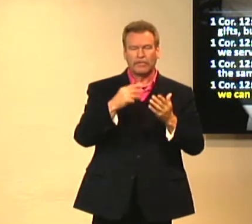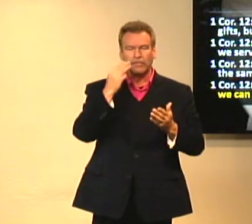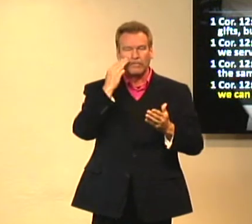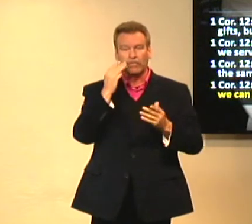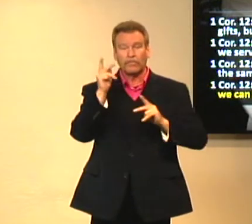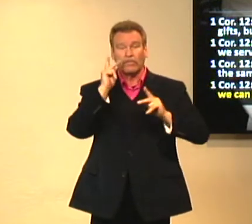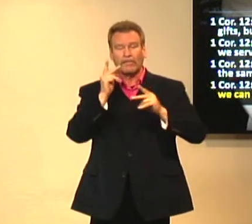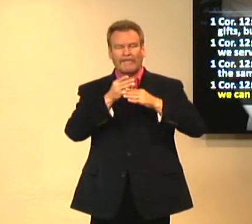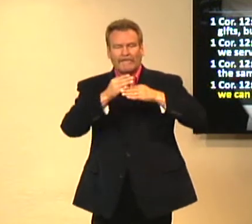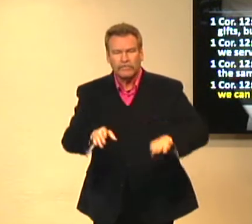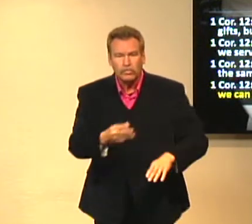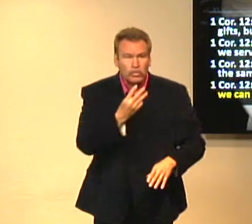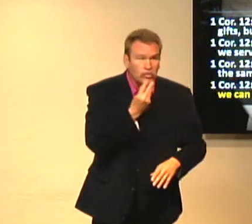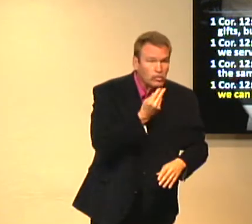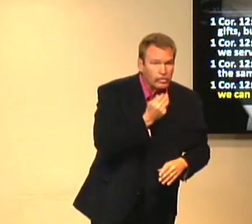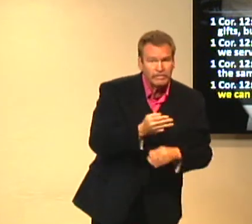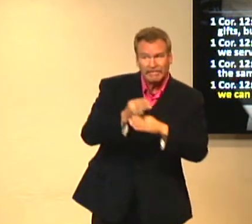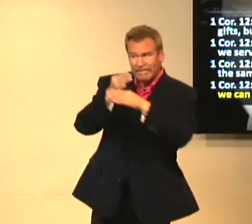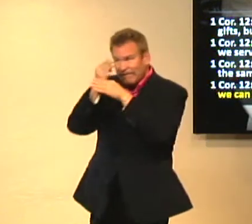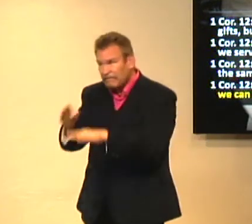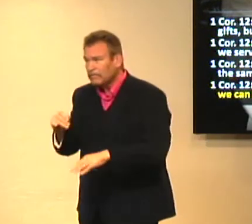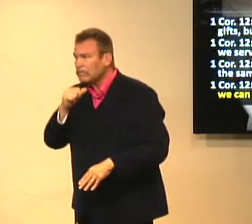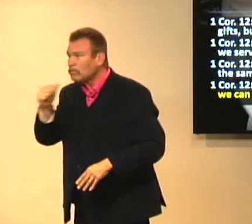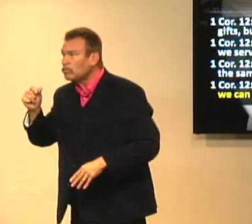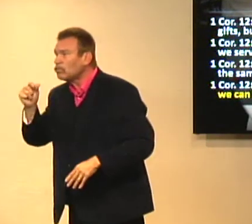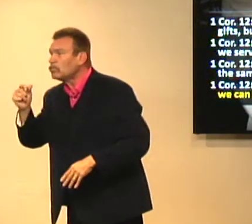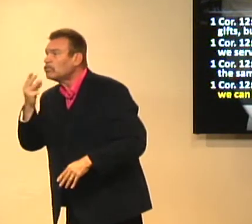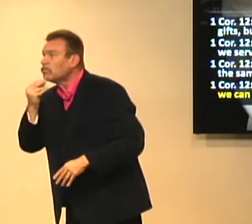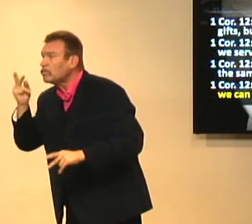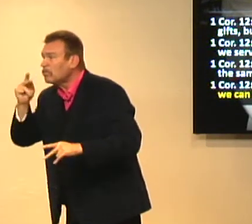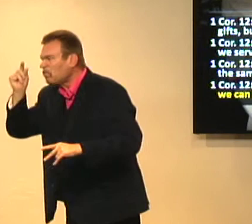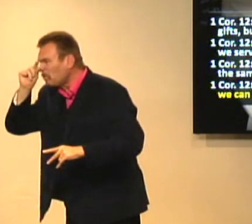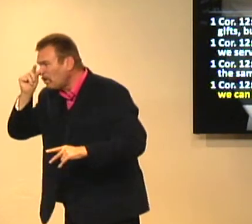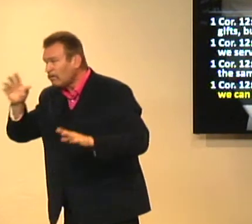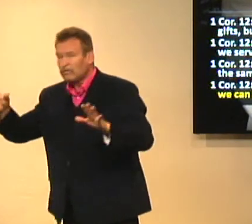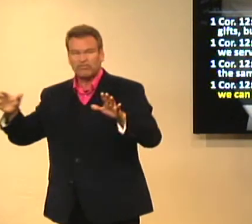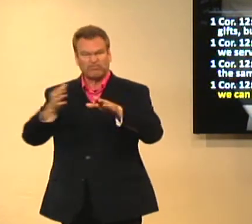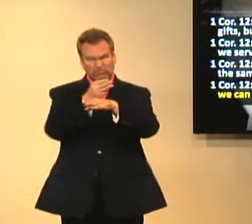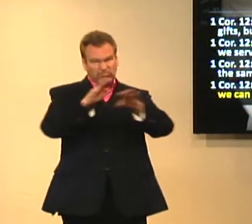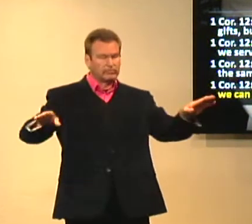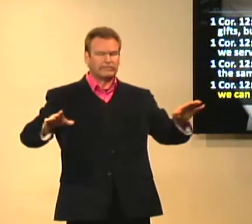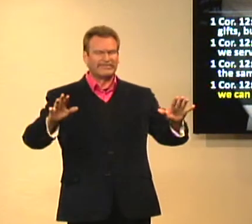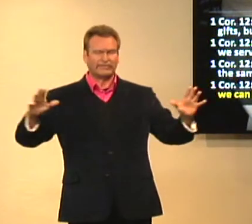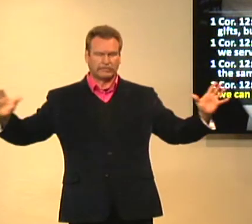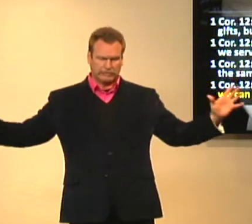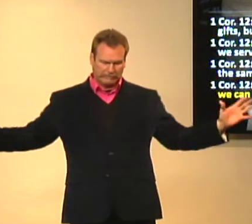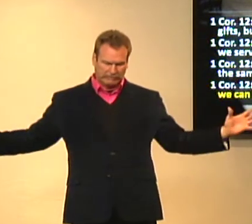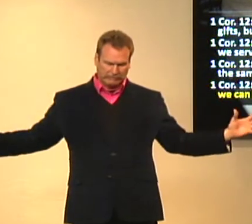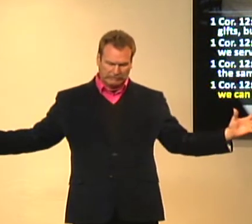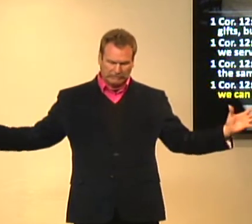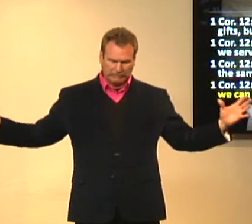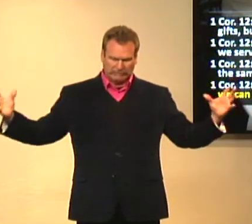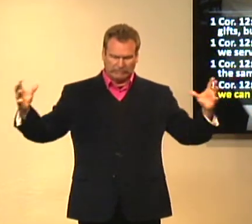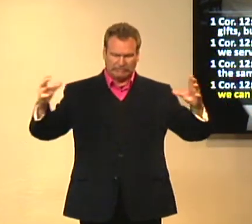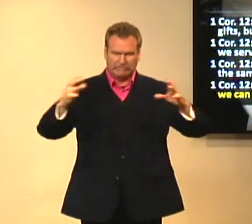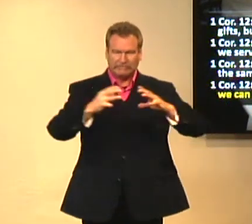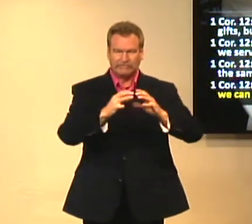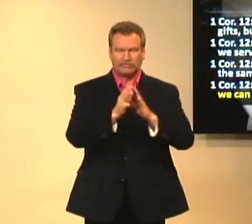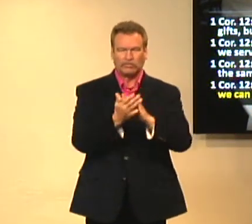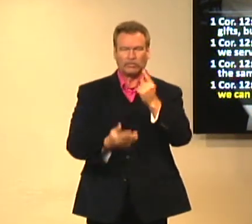And in Ephesians chapter 3, he was speaking about not to be divided, how there was division between the Jews and between the Greeks, and he